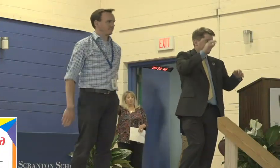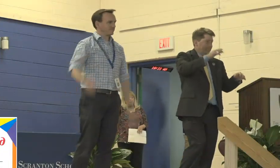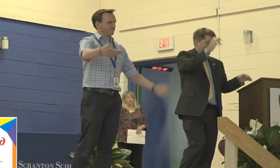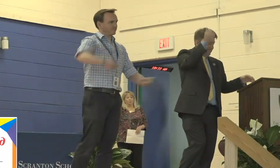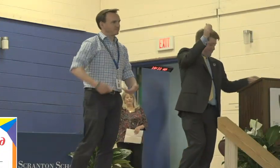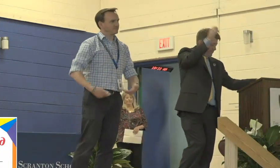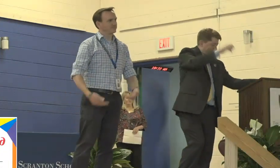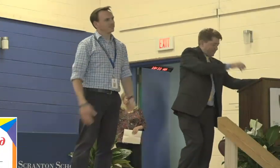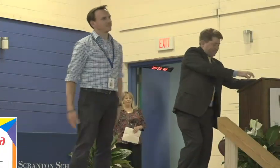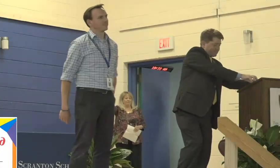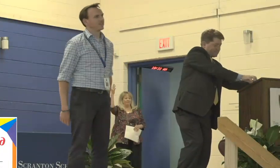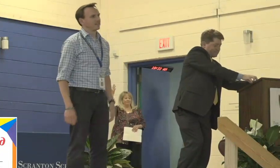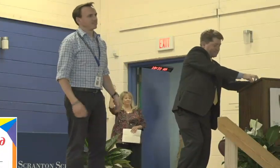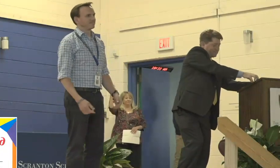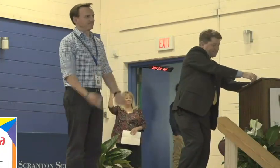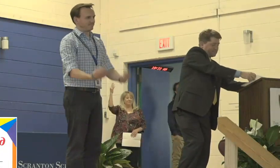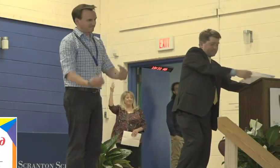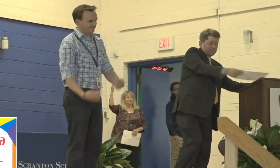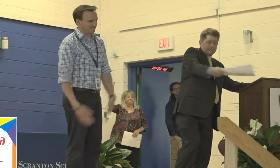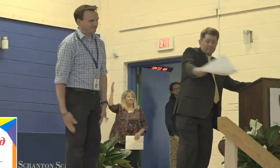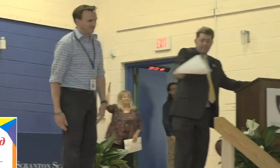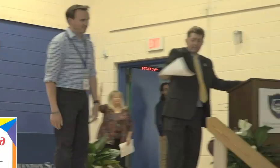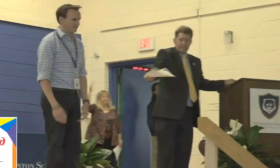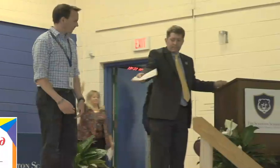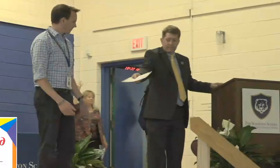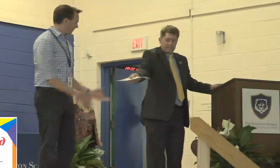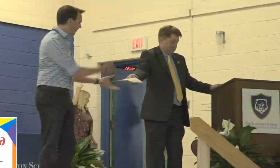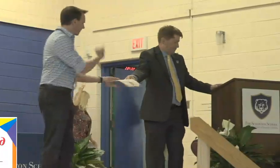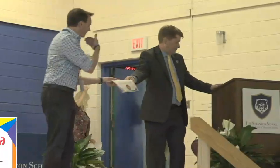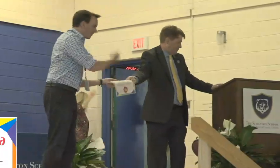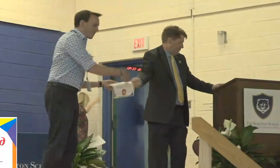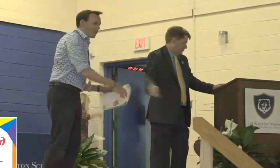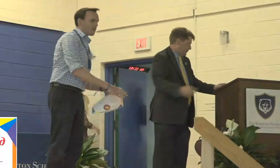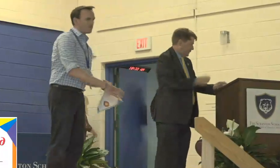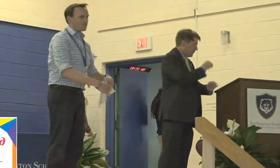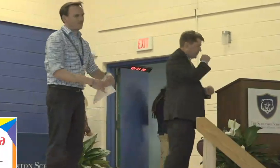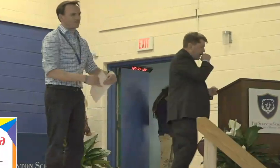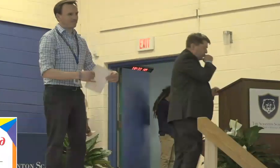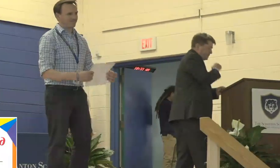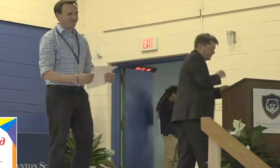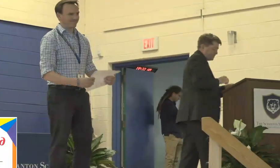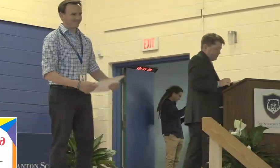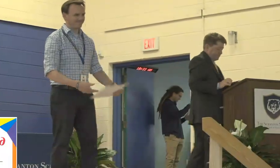Where's Adam? Come on up.